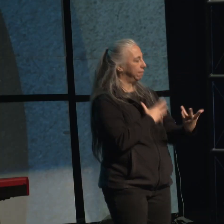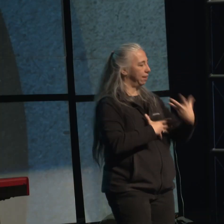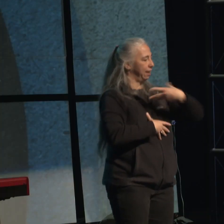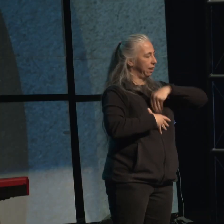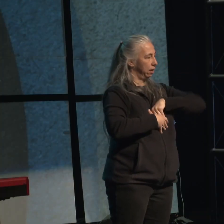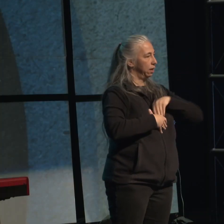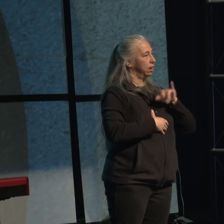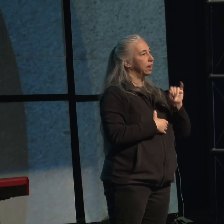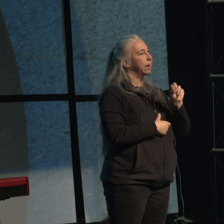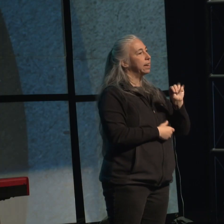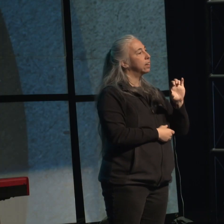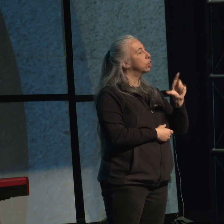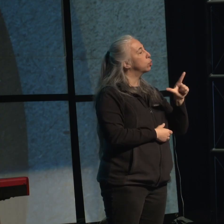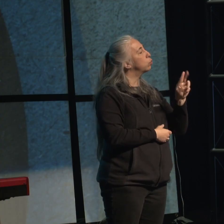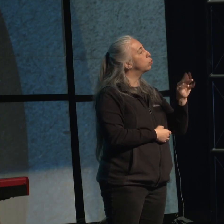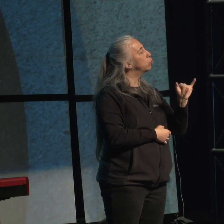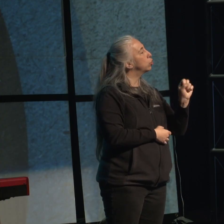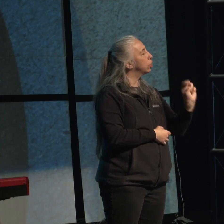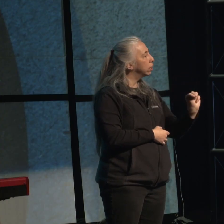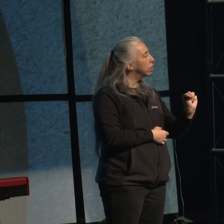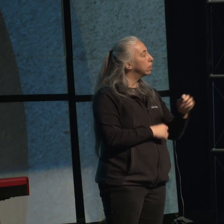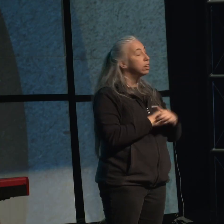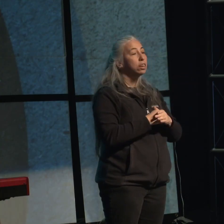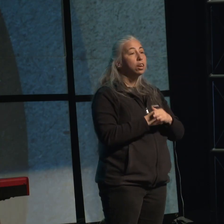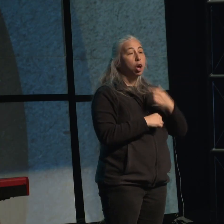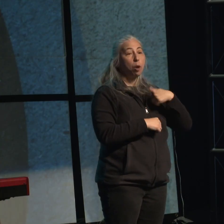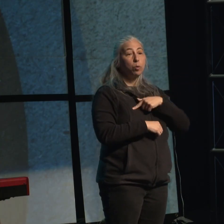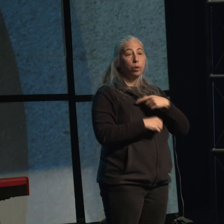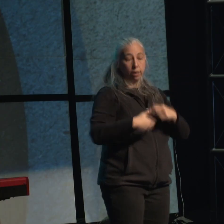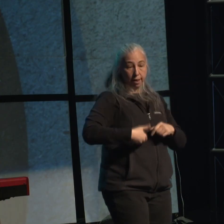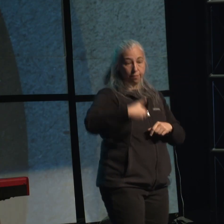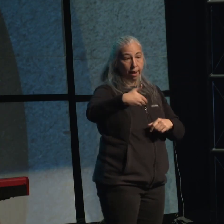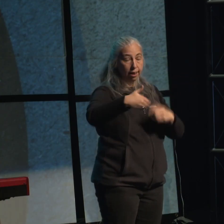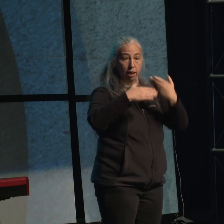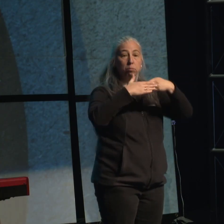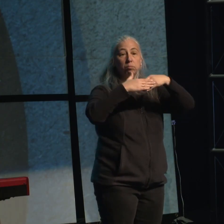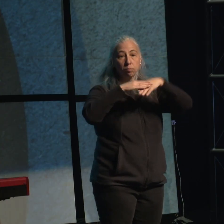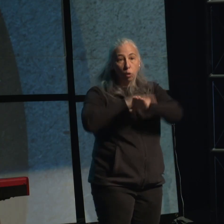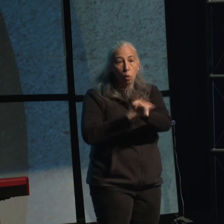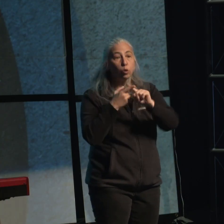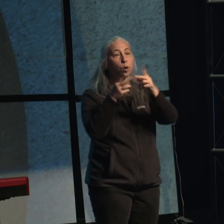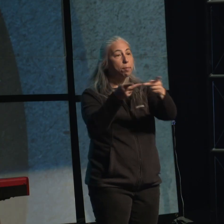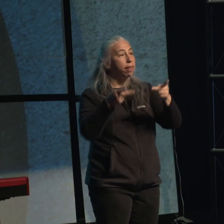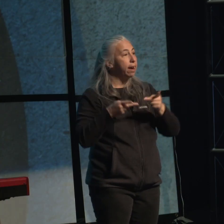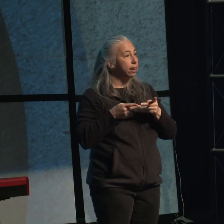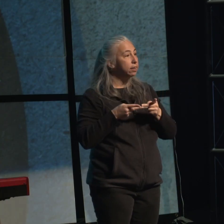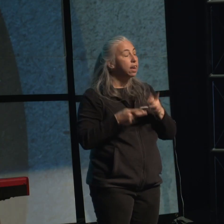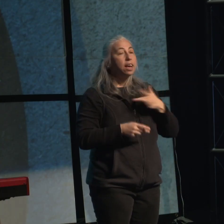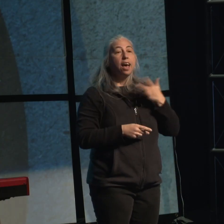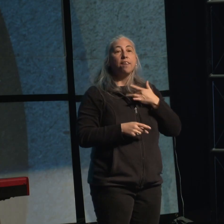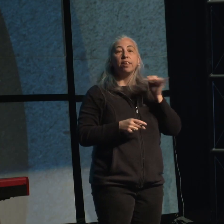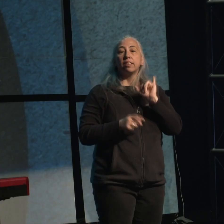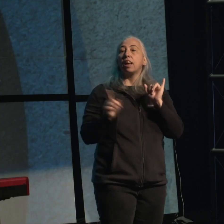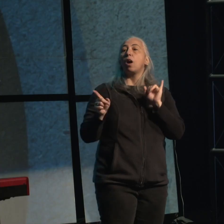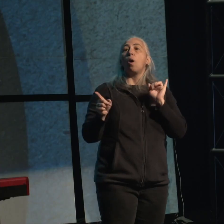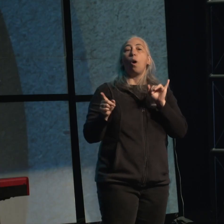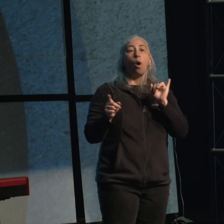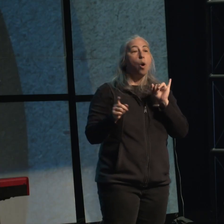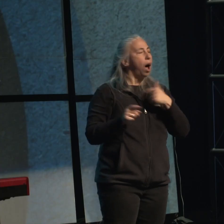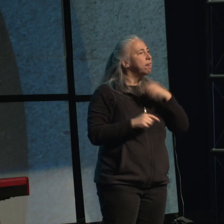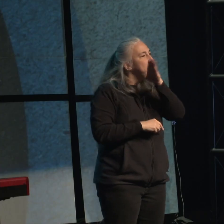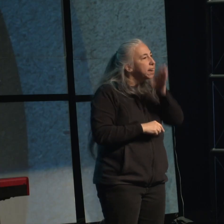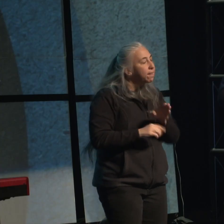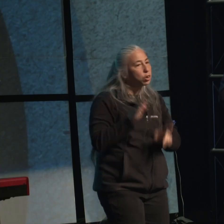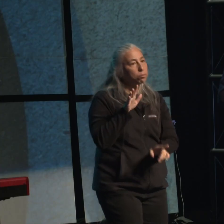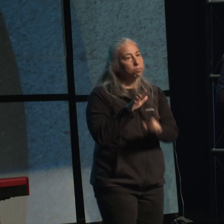Like, because we walk into a space that we've been invited to, and because maybe that space feels like, oh, you haven't always been, but now